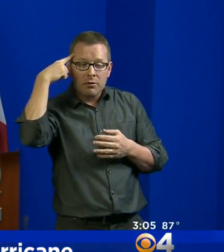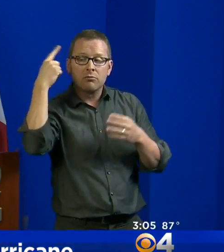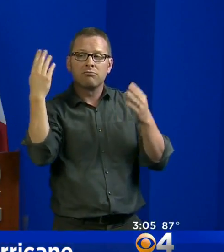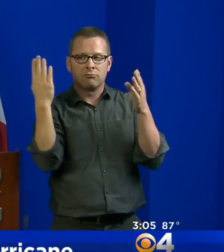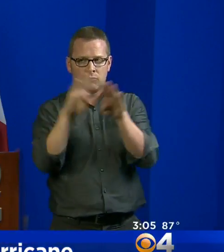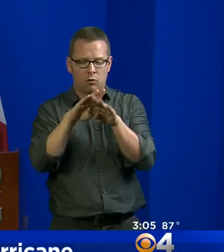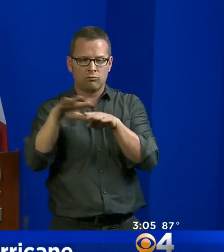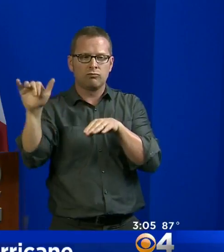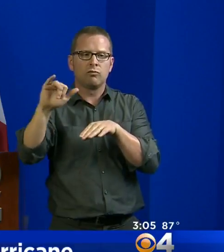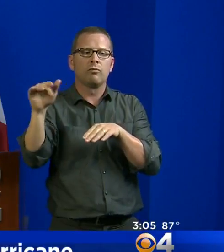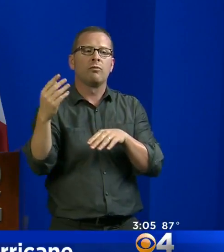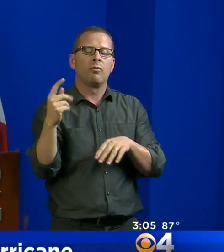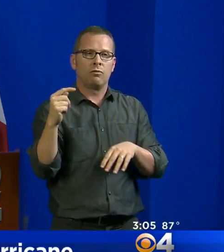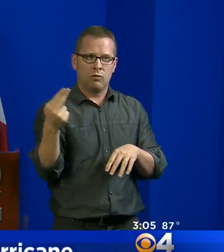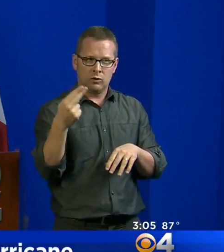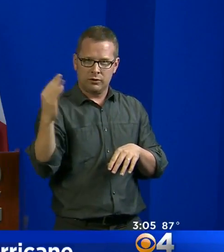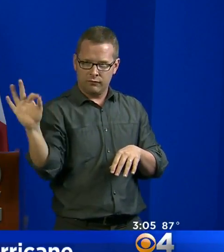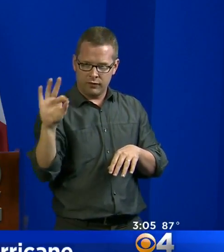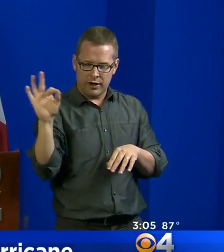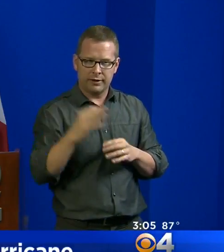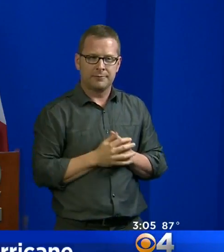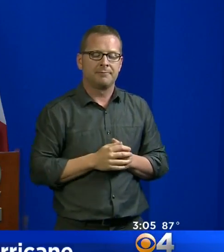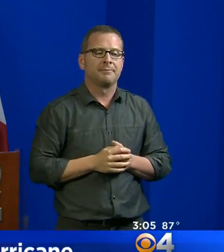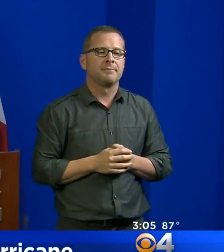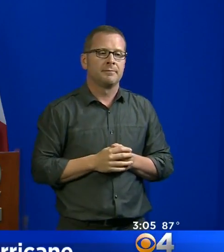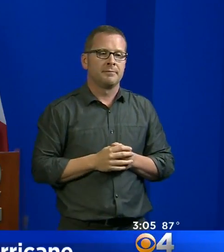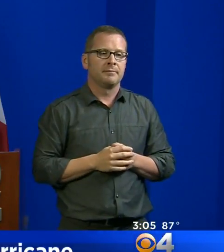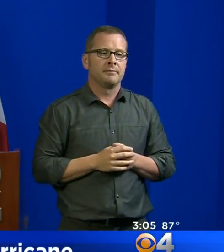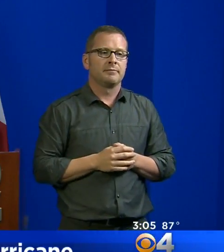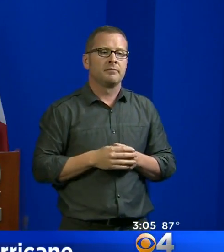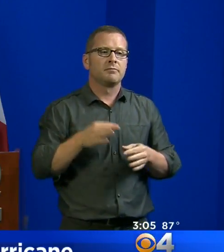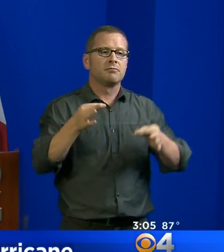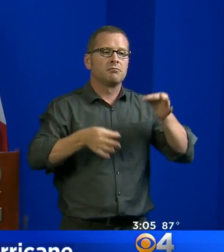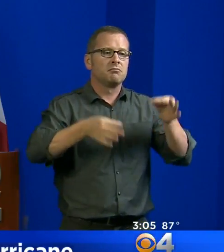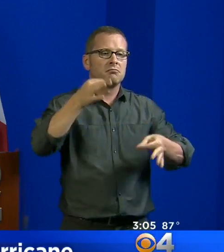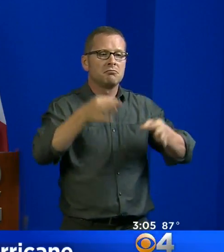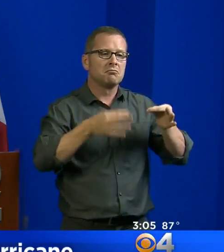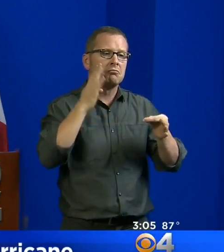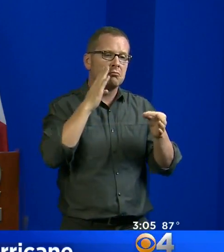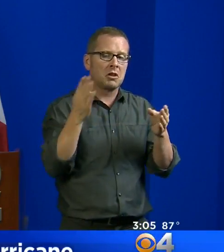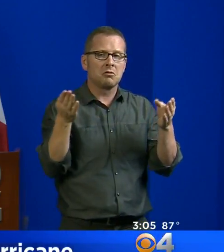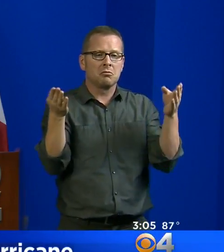Emergency Operations Center will be fully activated by 7 a.m. on Thursday.